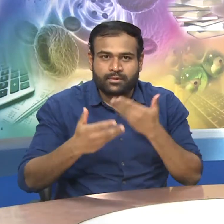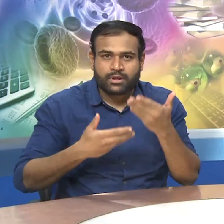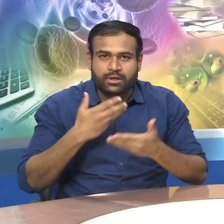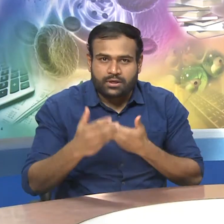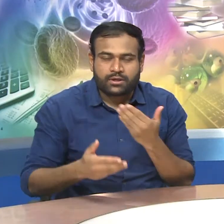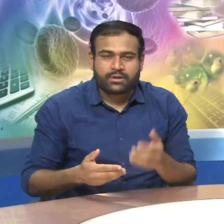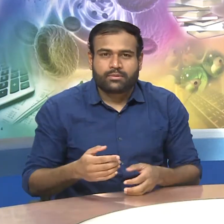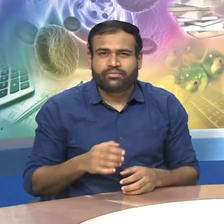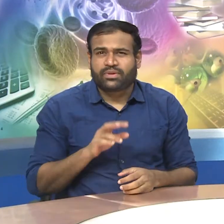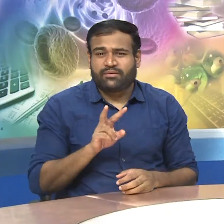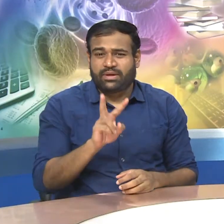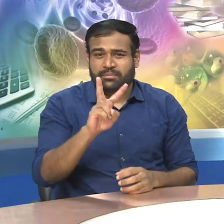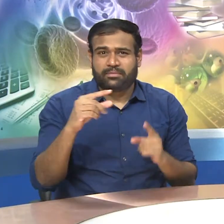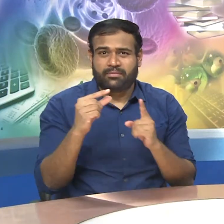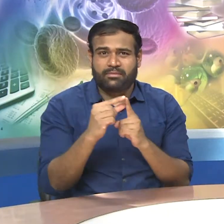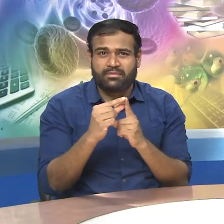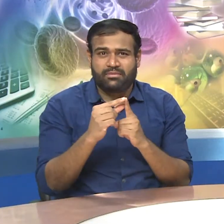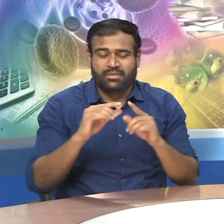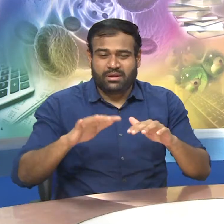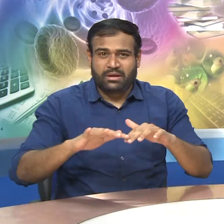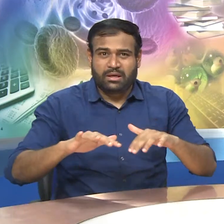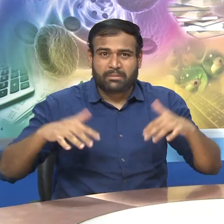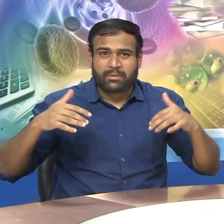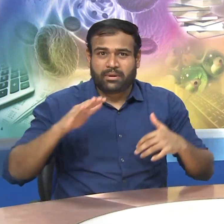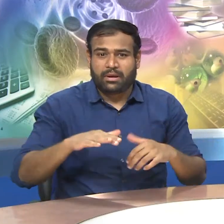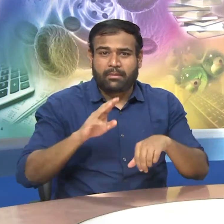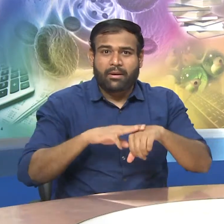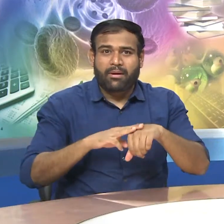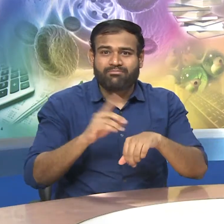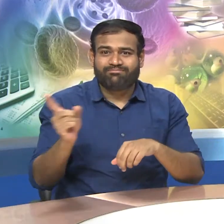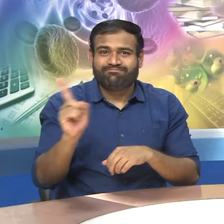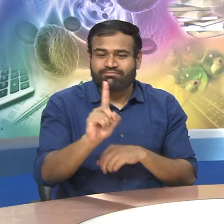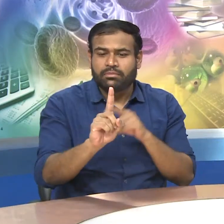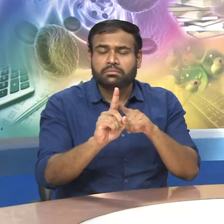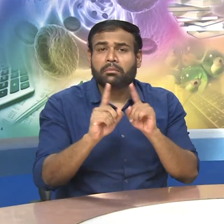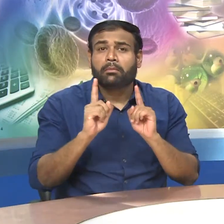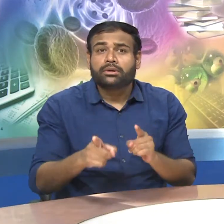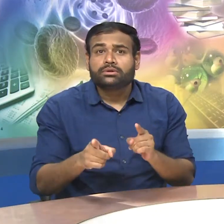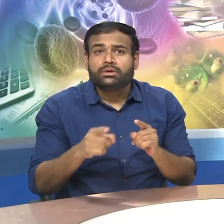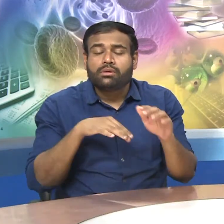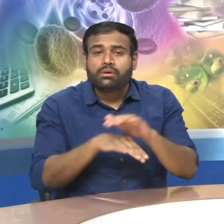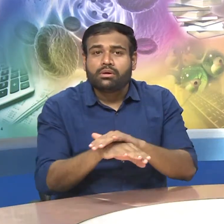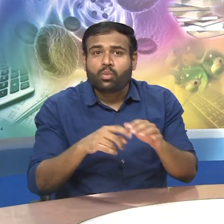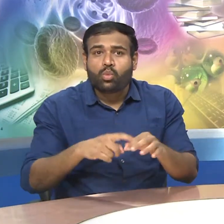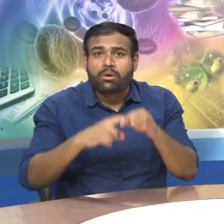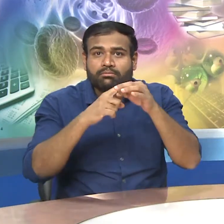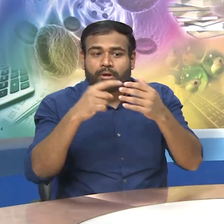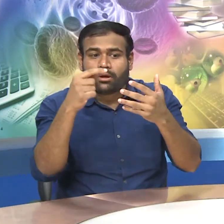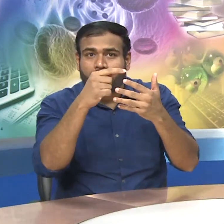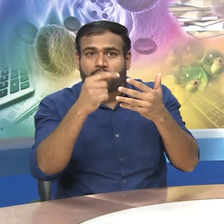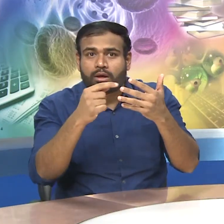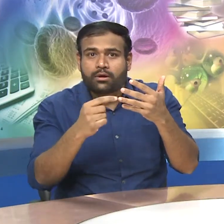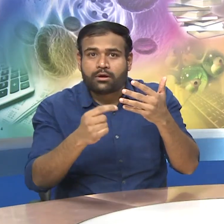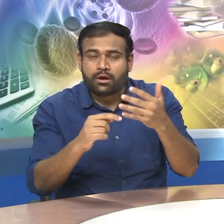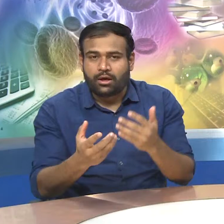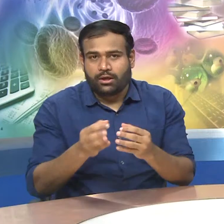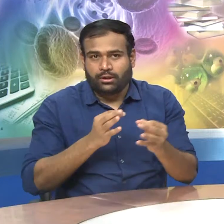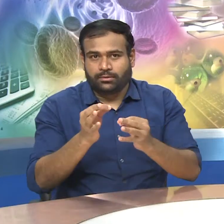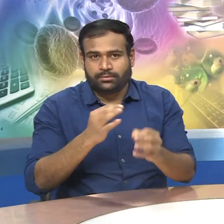Welcome back. Let's continue with Vidhan Parishad. Qualification of a member of Vidhan Parishad